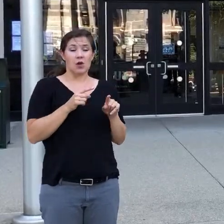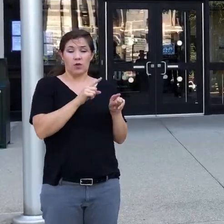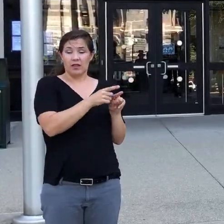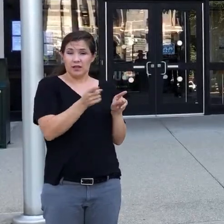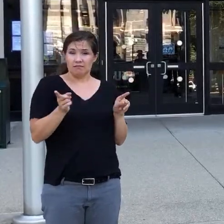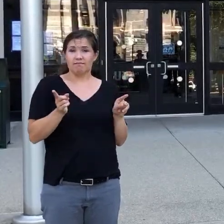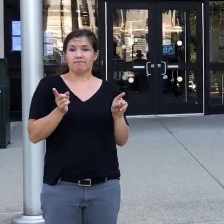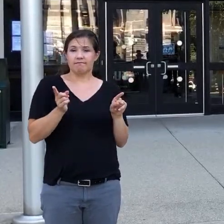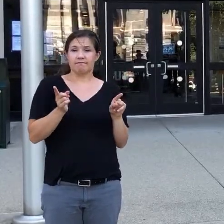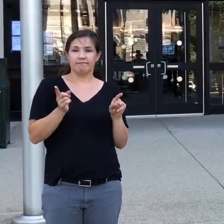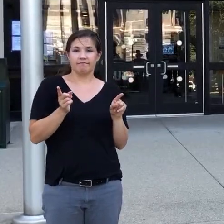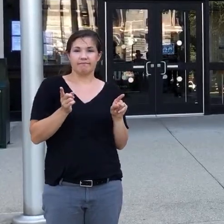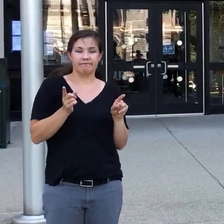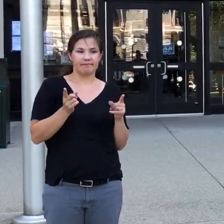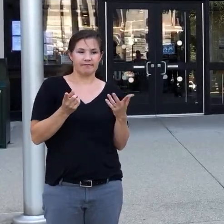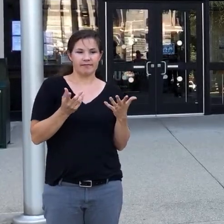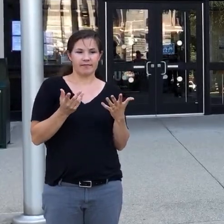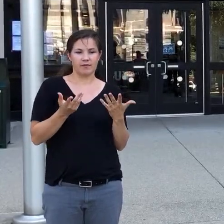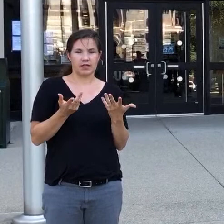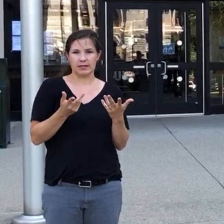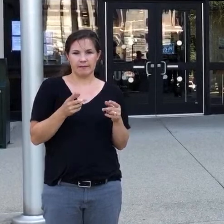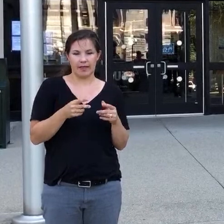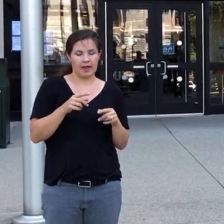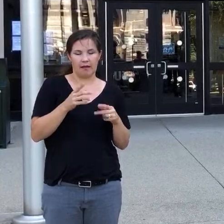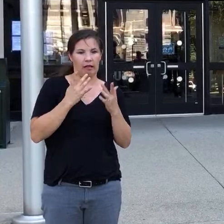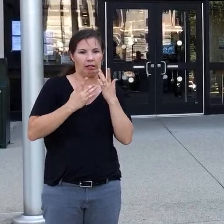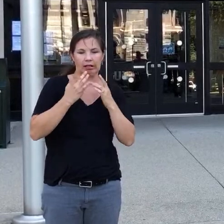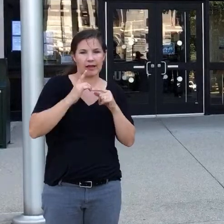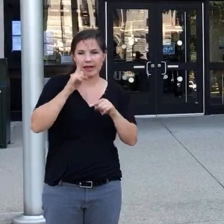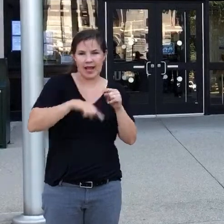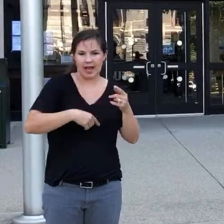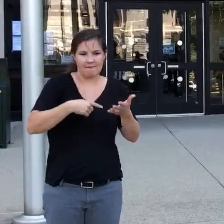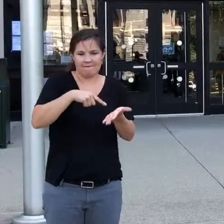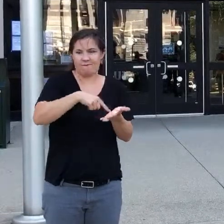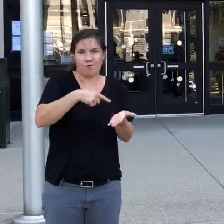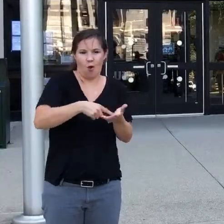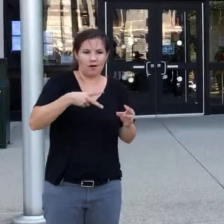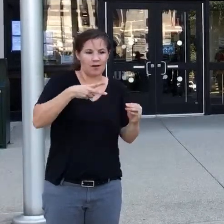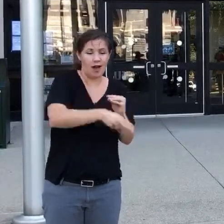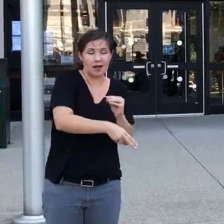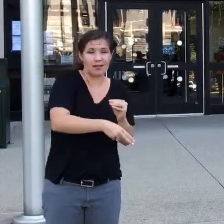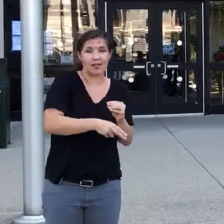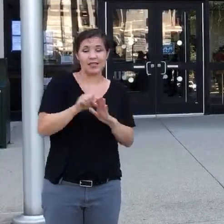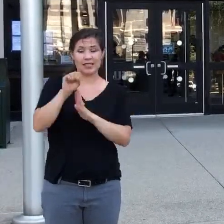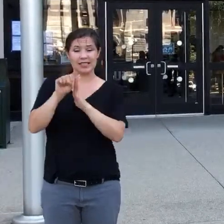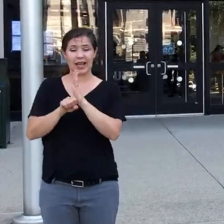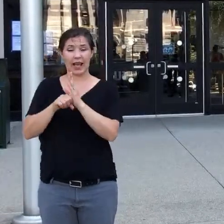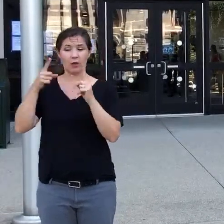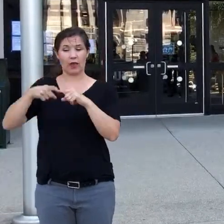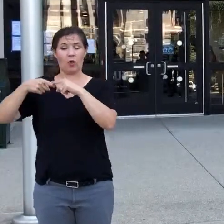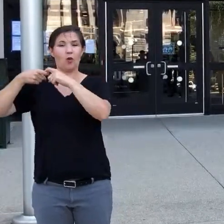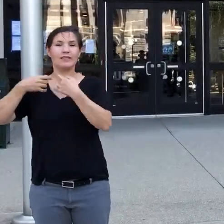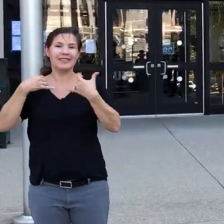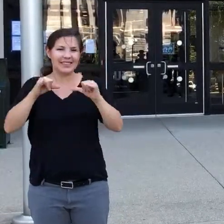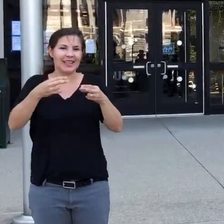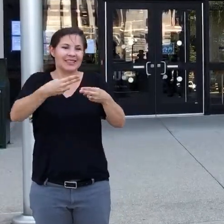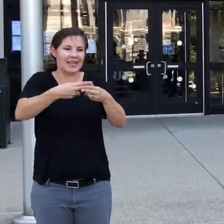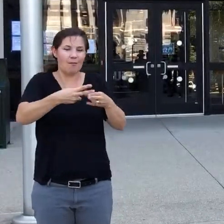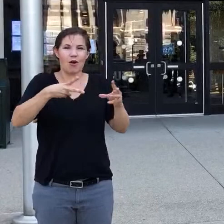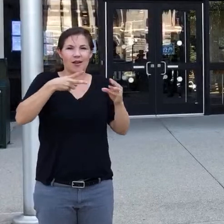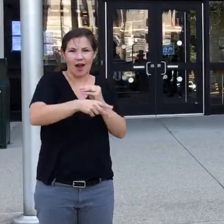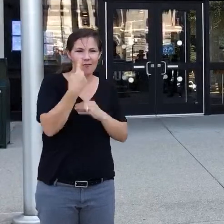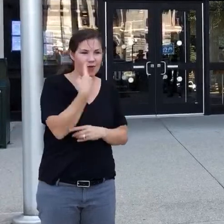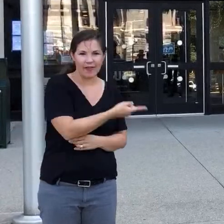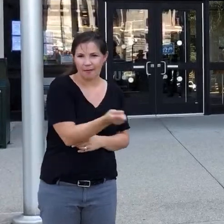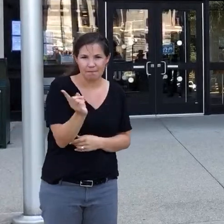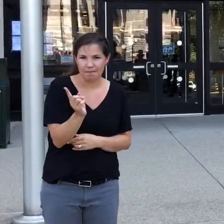and the population can least afford a cut, a withhold from the state is still a temporary cut to these non-for-profits